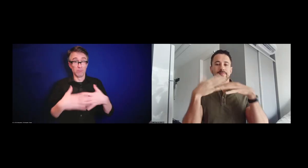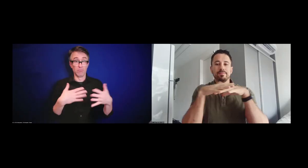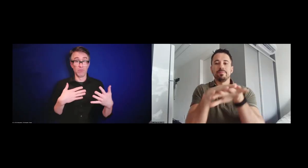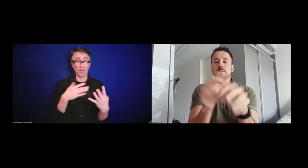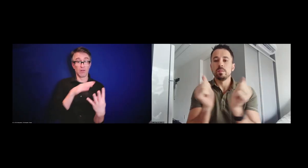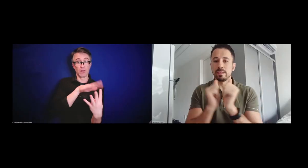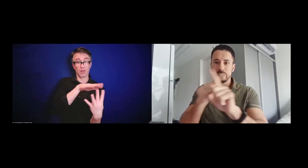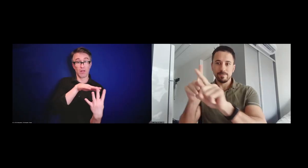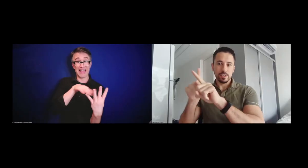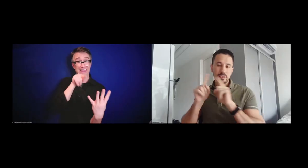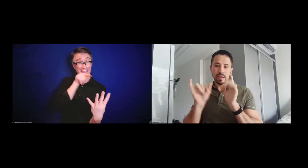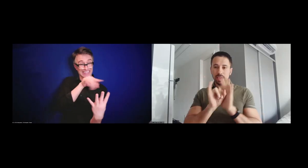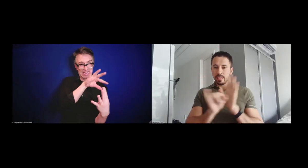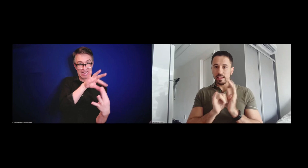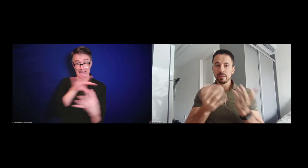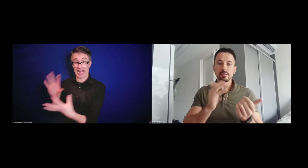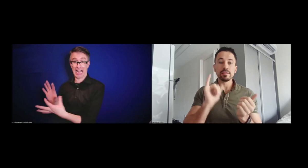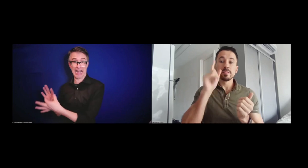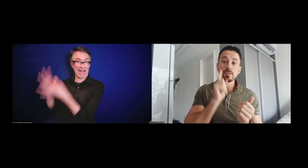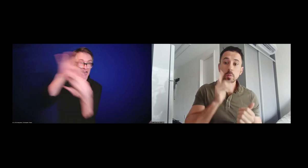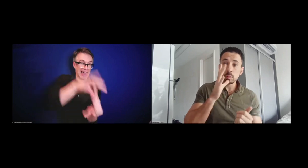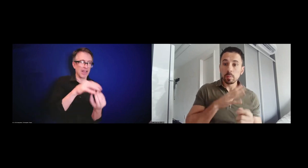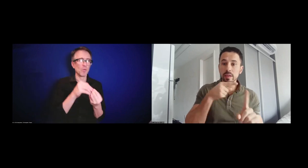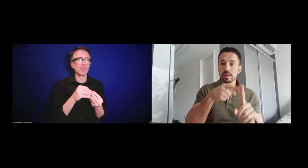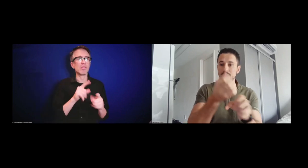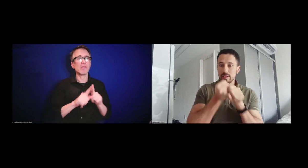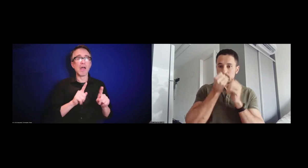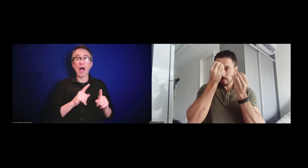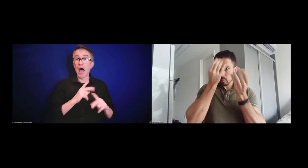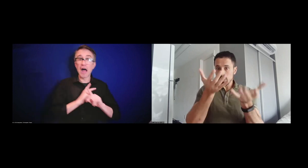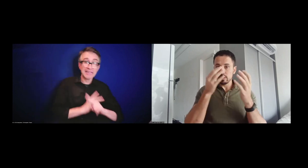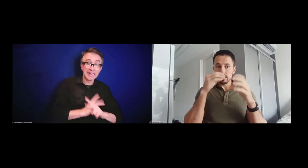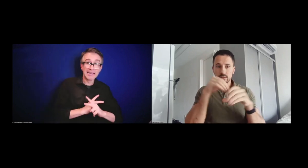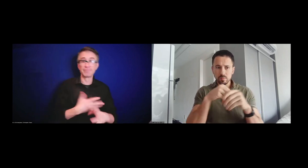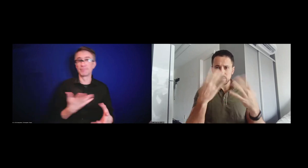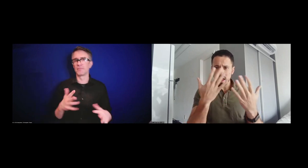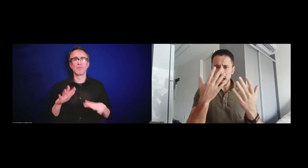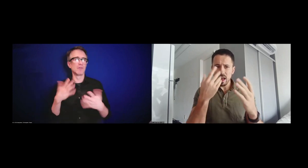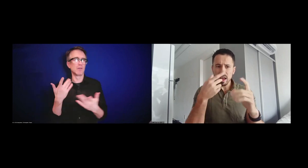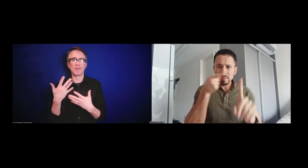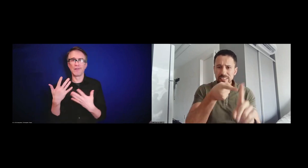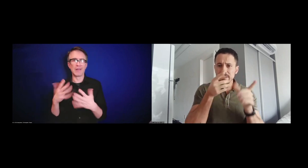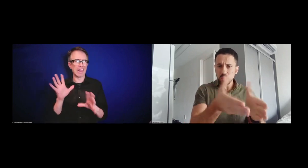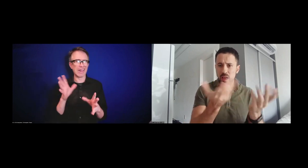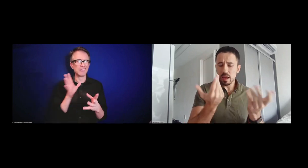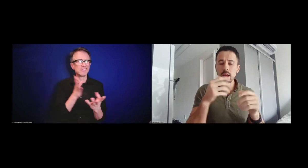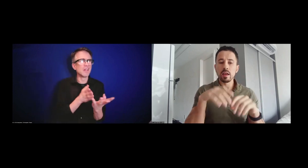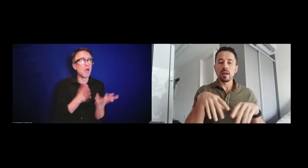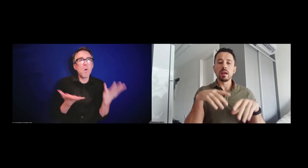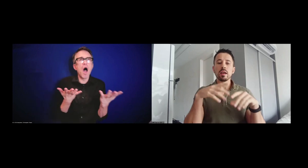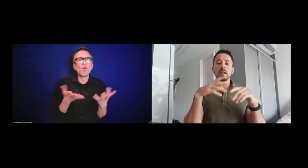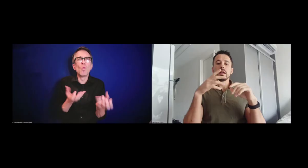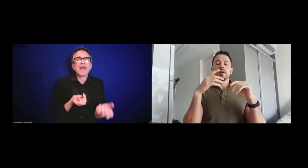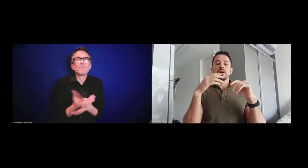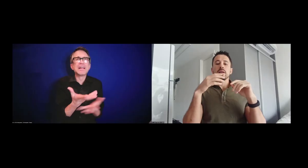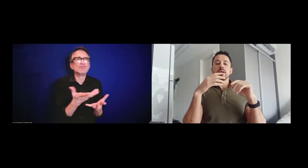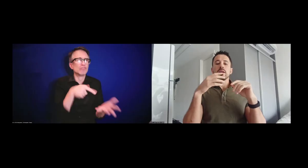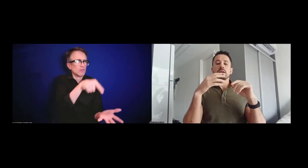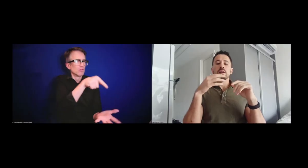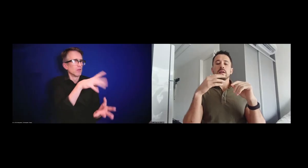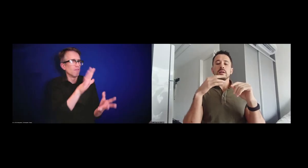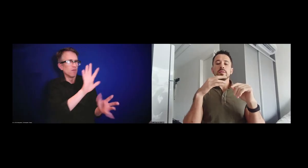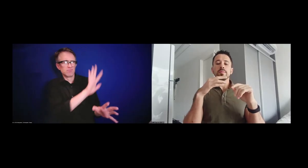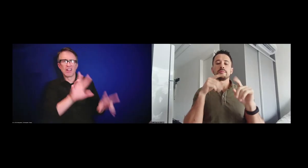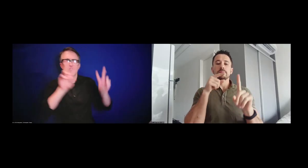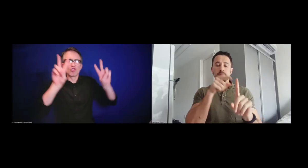if you start from that foundation, then it will go into different identities. For example, if you are deaf and you are a woman, you're